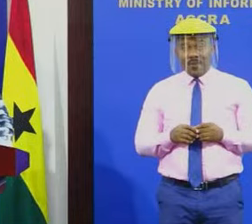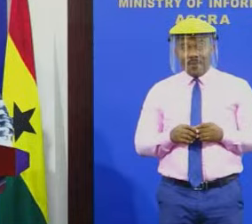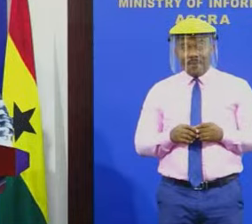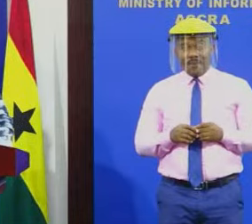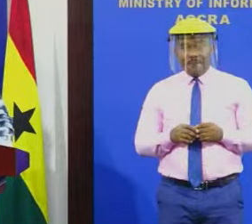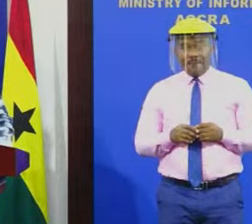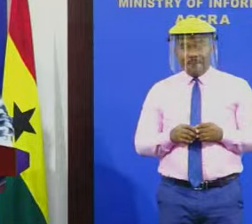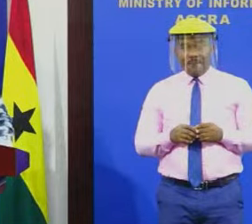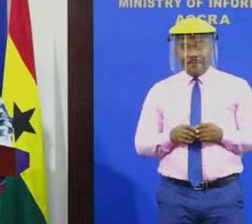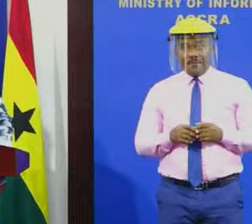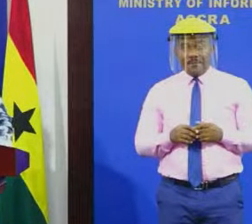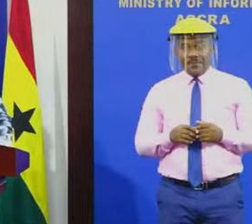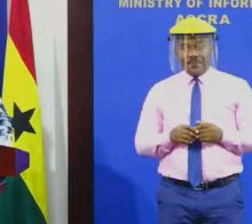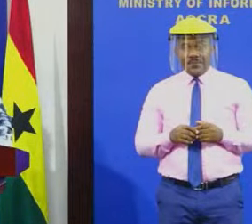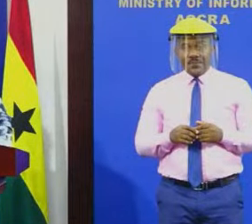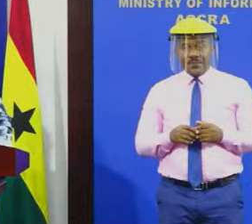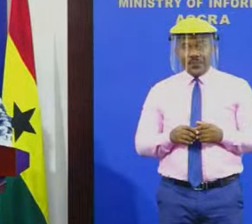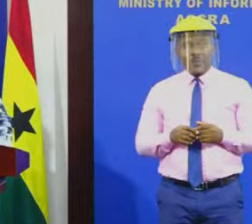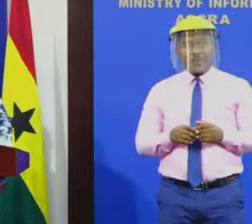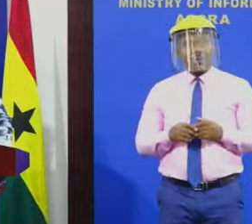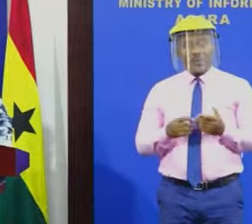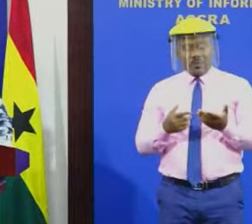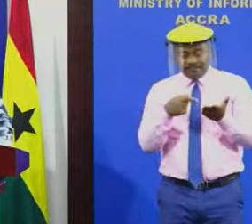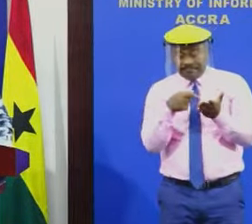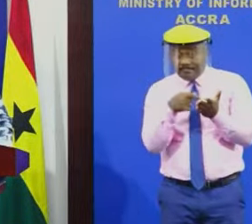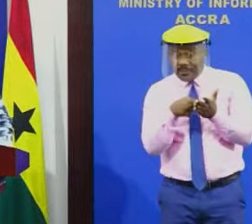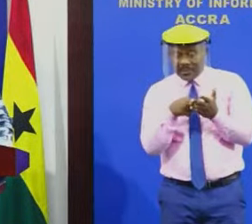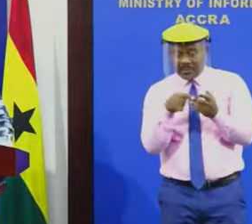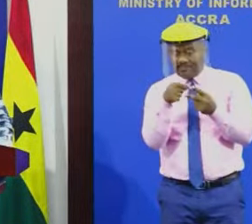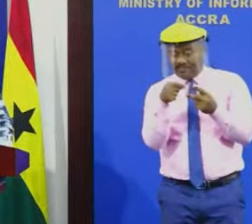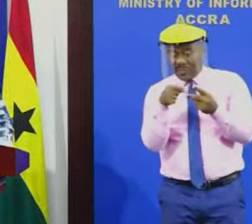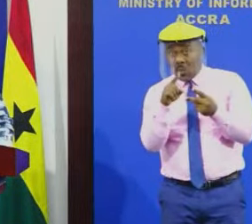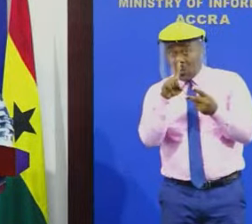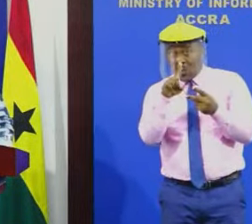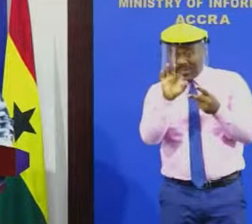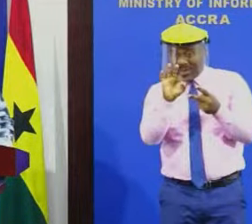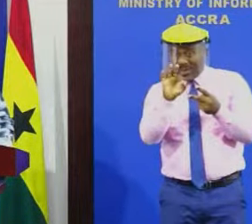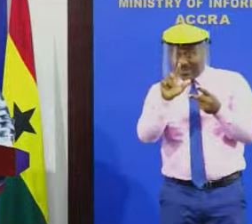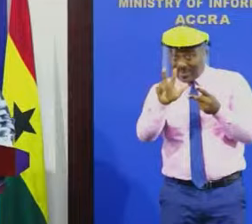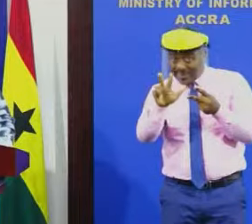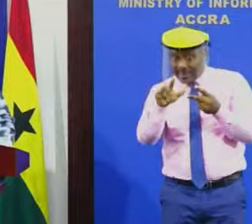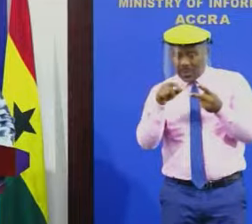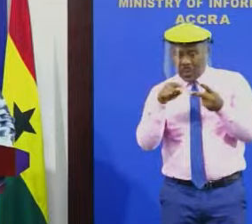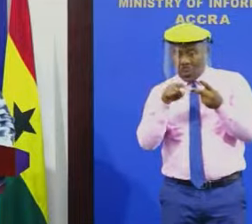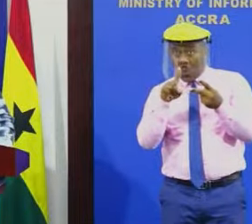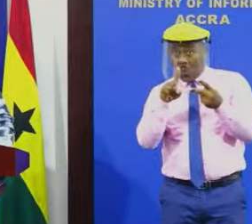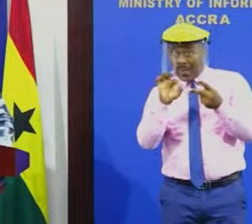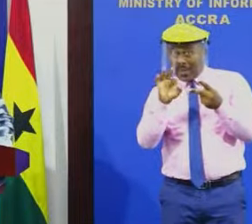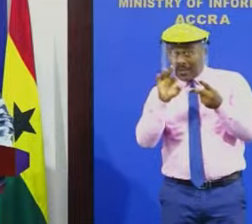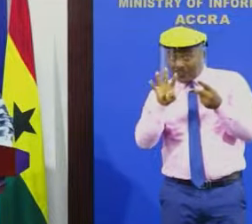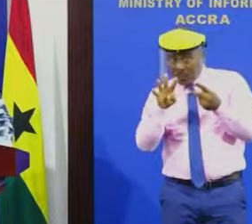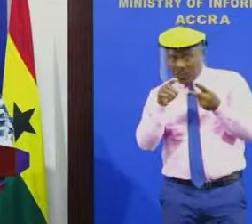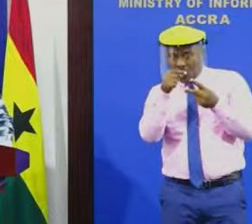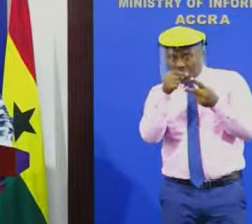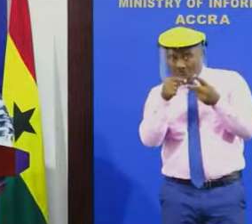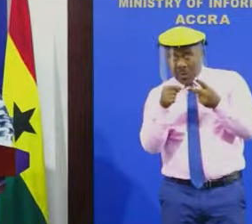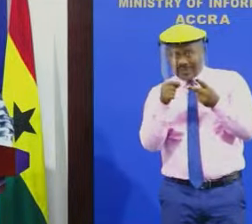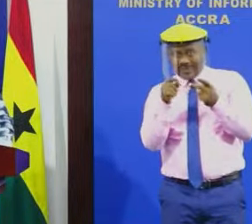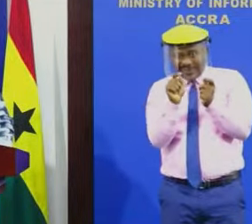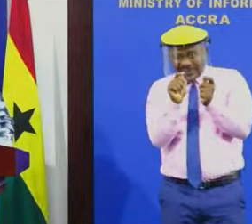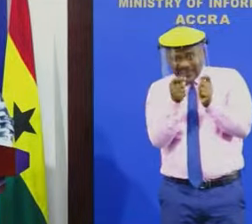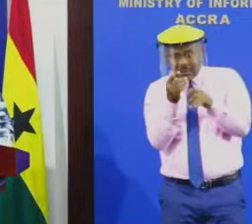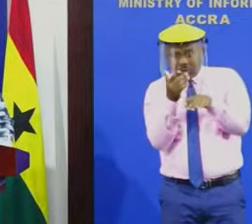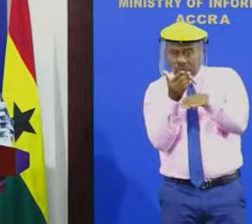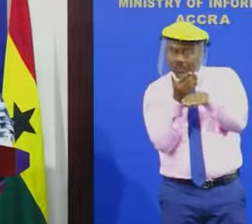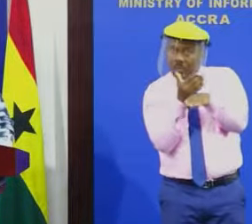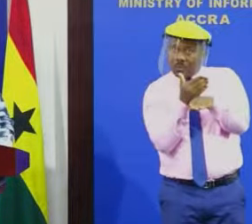we are seeking to do is to amend sections 193 and 194 to bring them in line with modern trends, so that